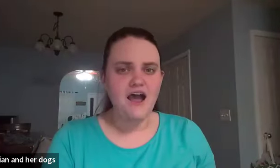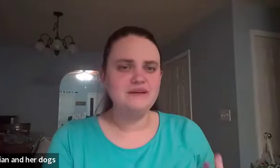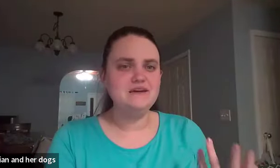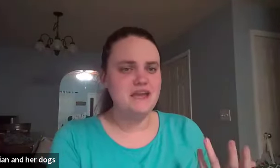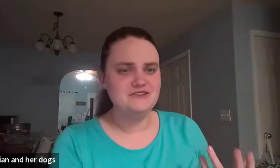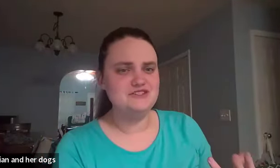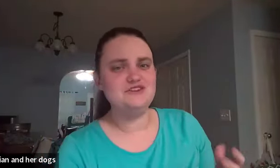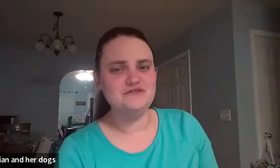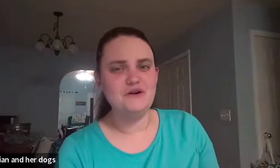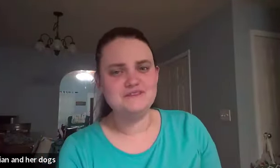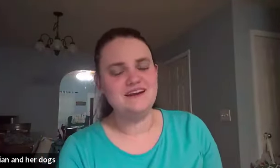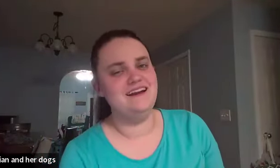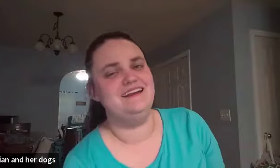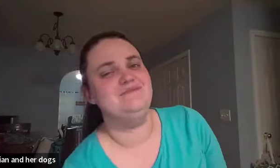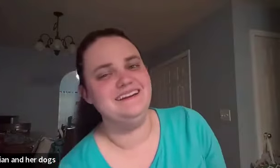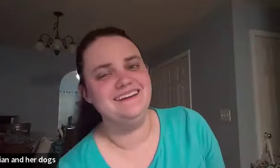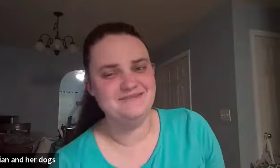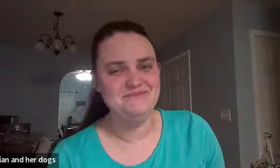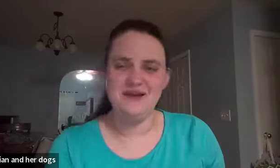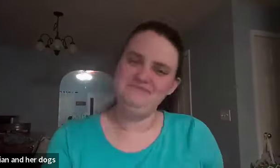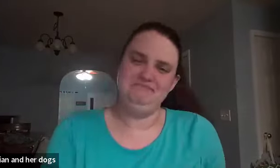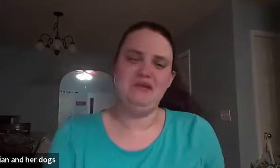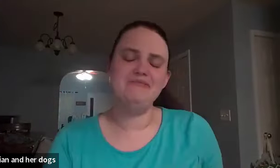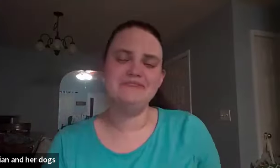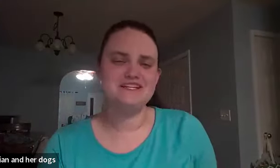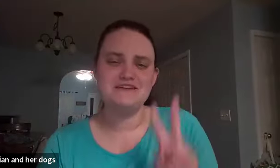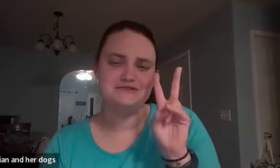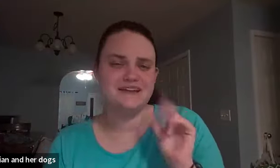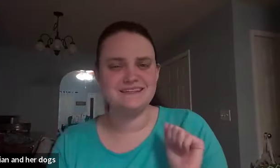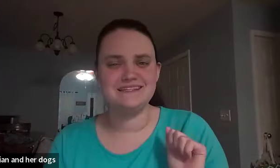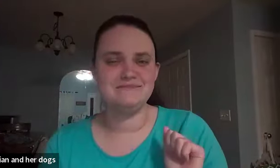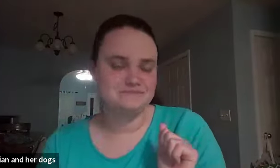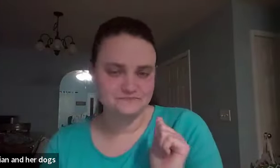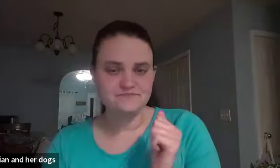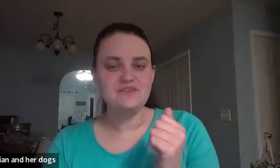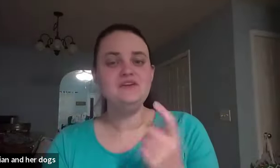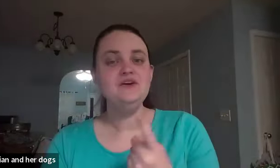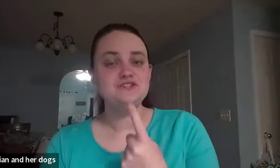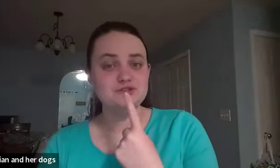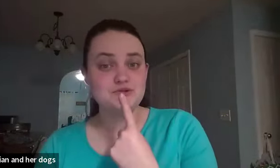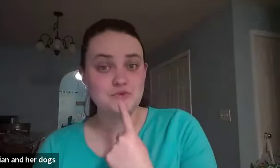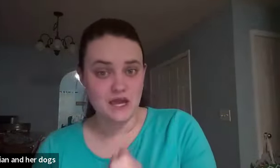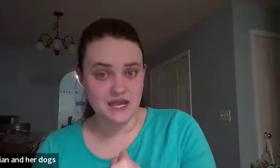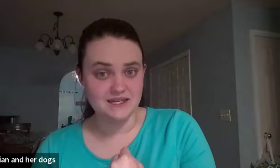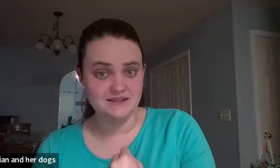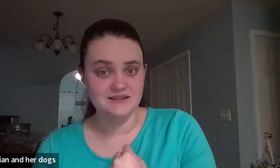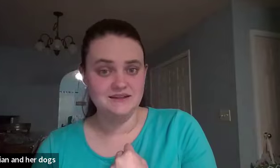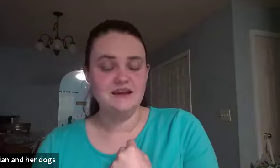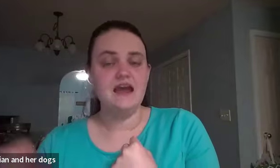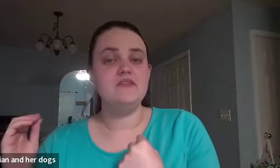I mean, tomatoes deserve their own sign. And I'm like, no. They just have two signs. That's it. So you do red. And